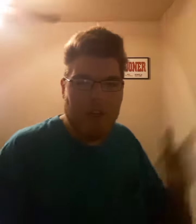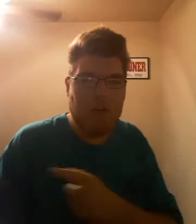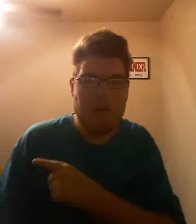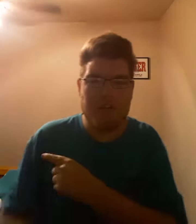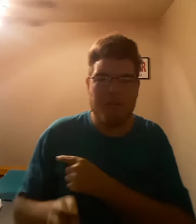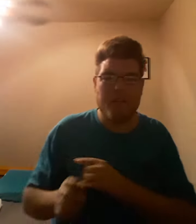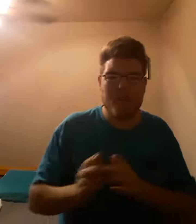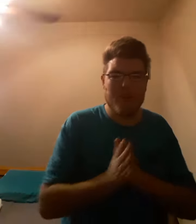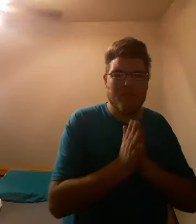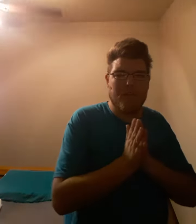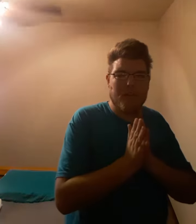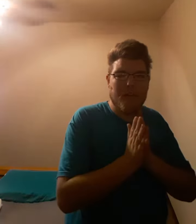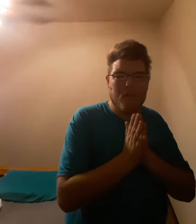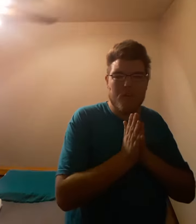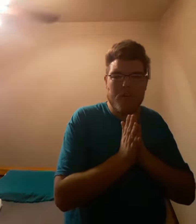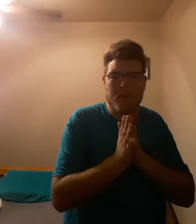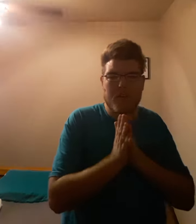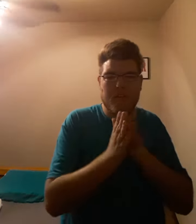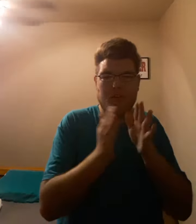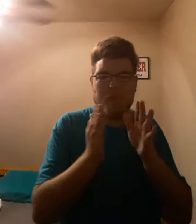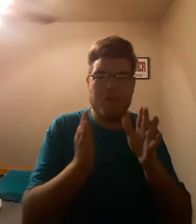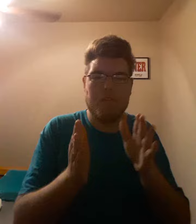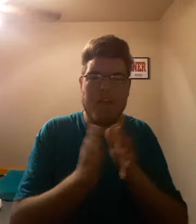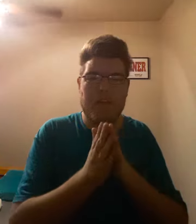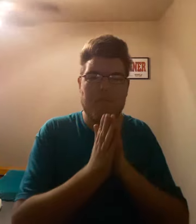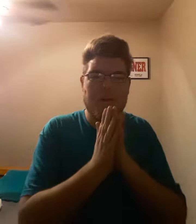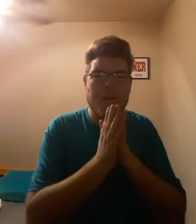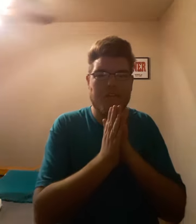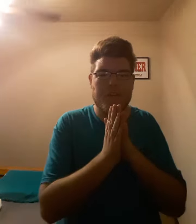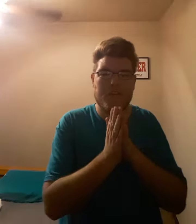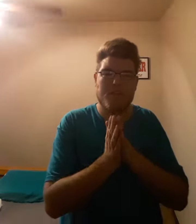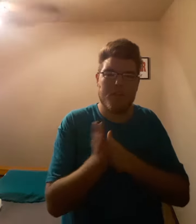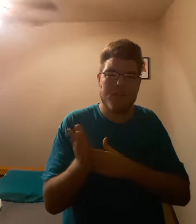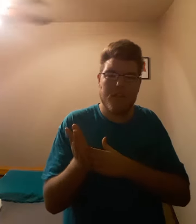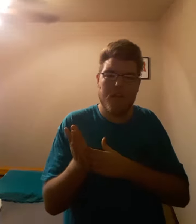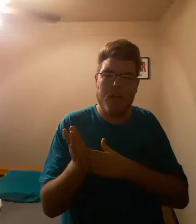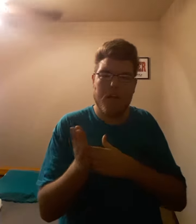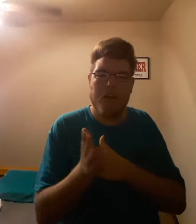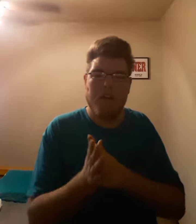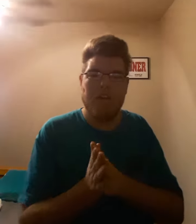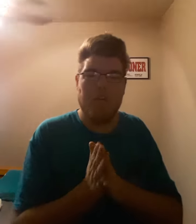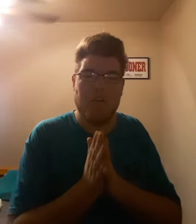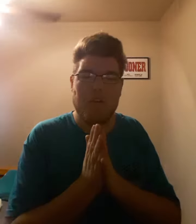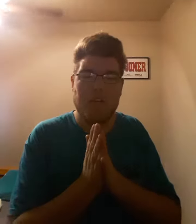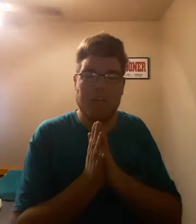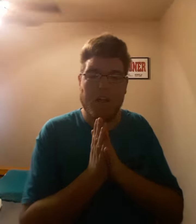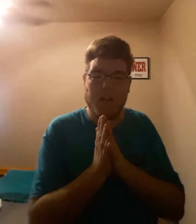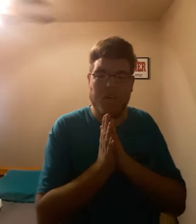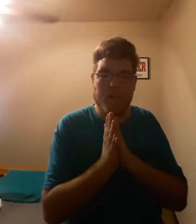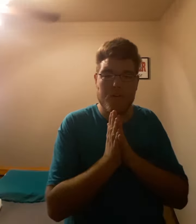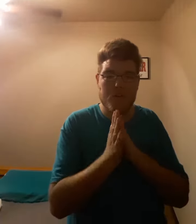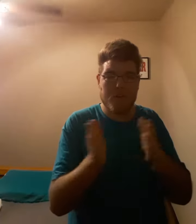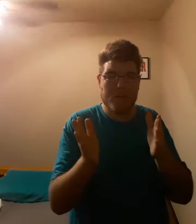Yo, what's up, Smith family? I hope you guys are having a wonderful day. My name is Aaron Smith. For some new